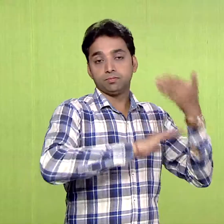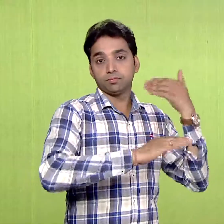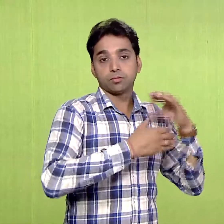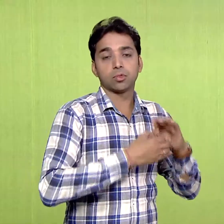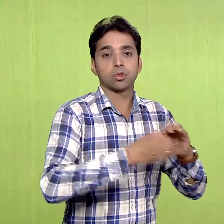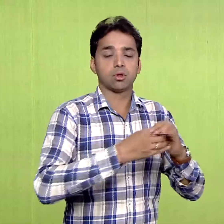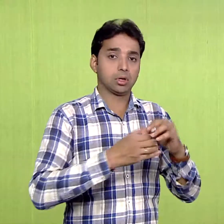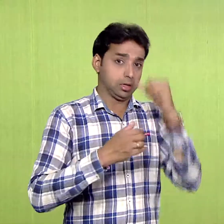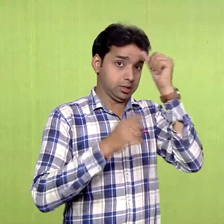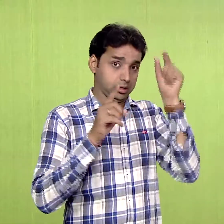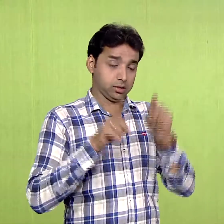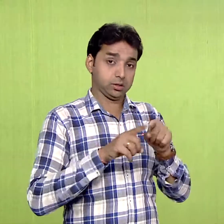architecture.